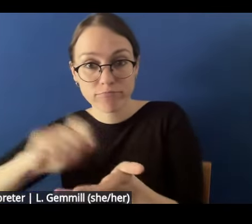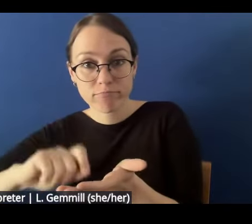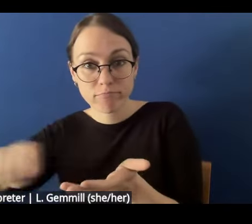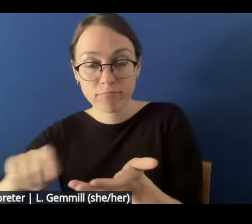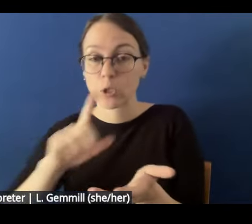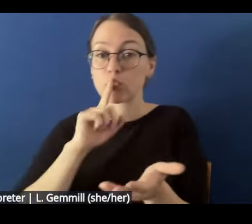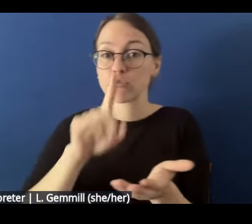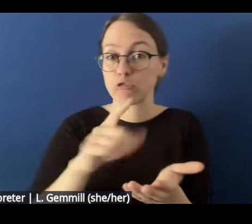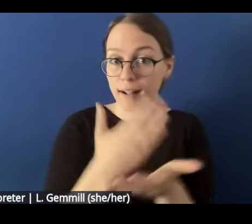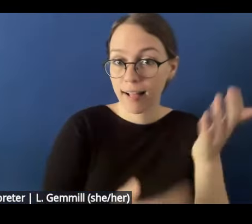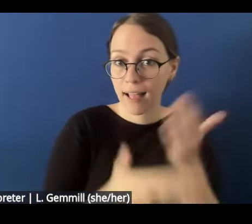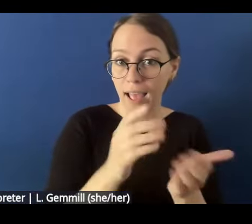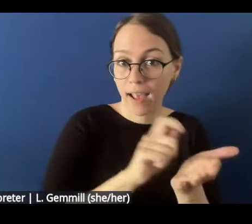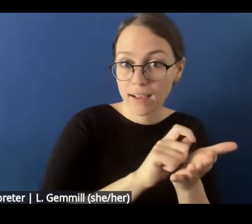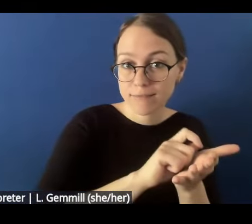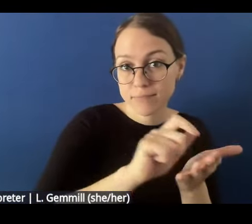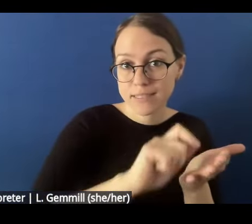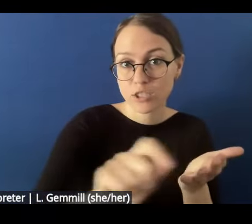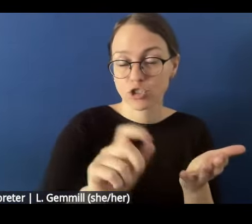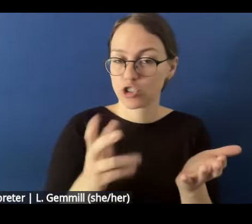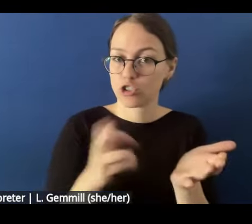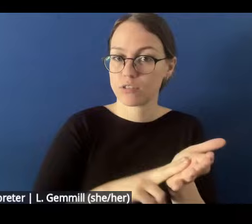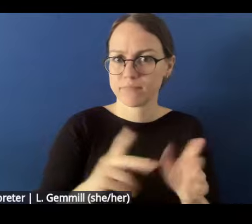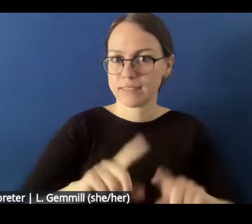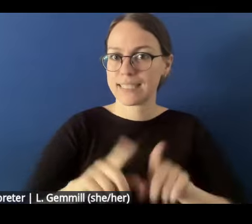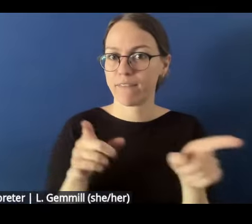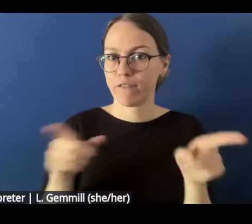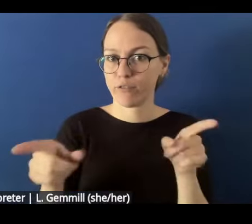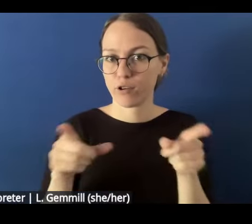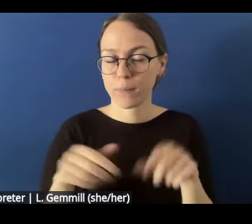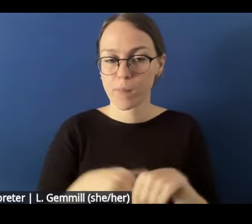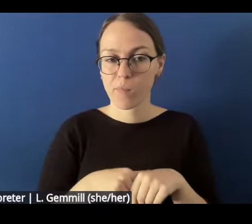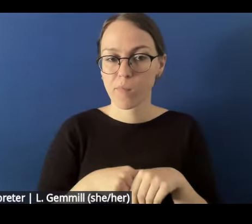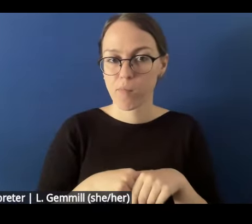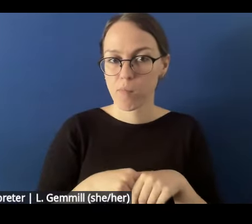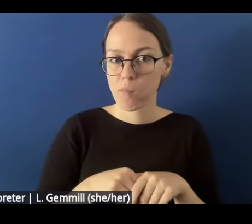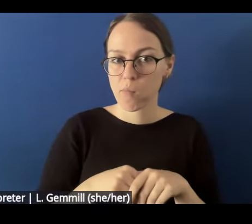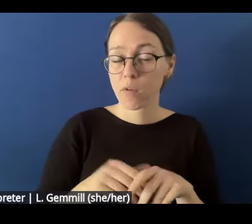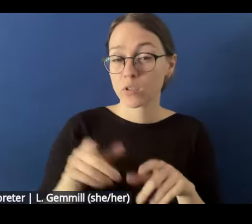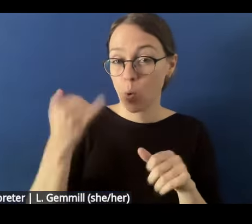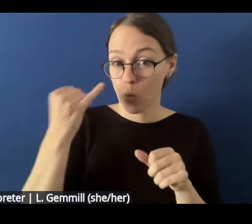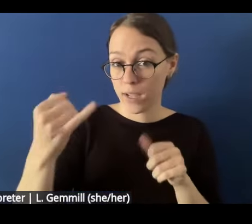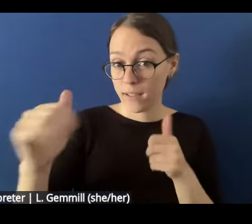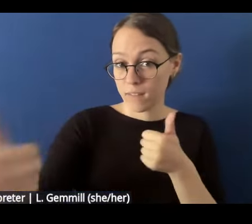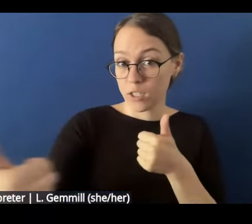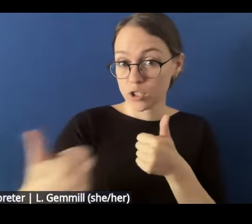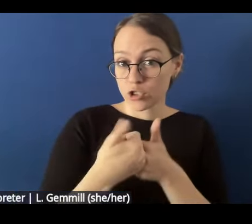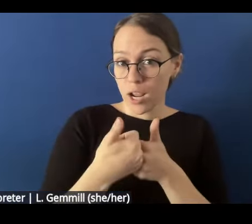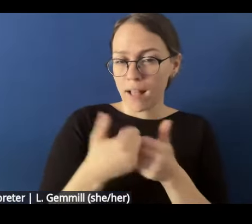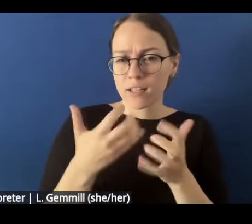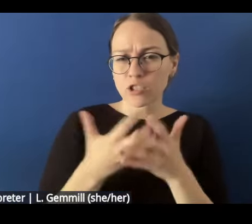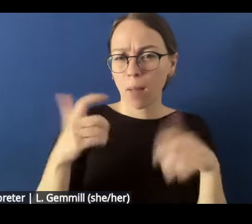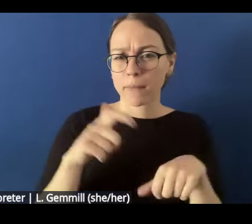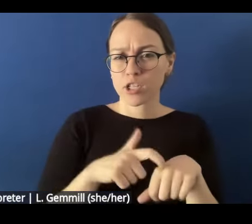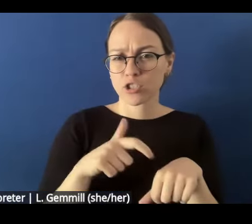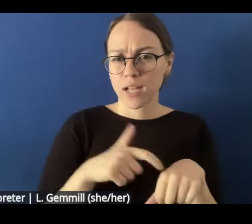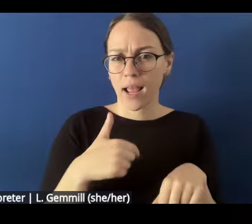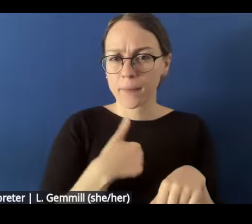So, yes, so when the challenge is made, how much time do we have here? Is there a specific